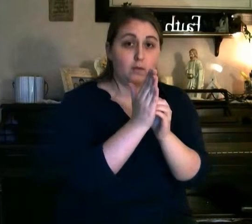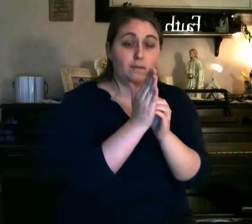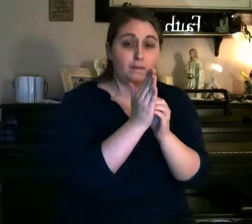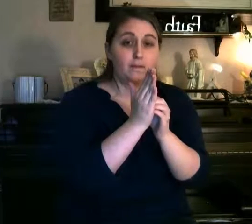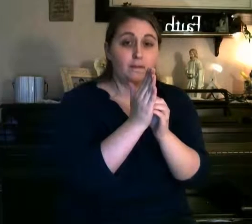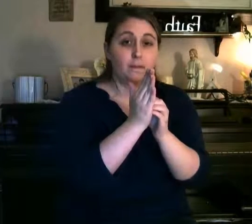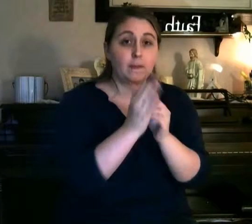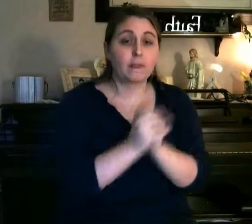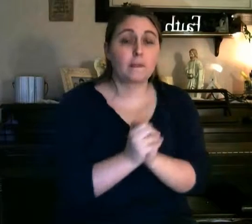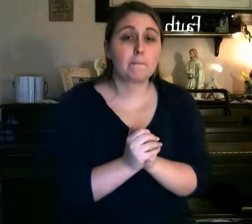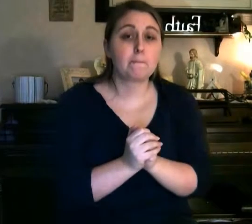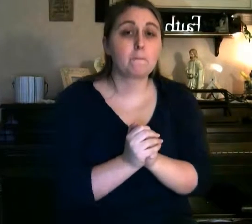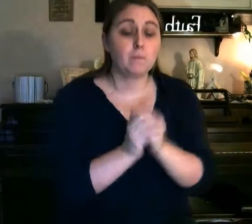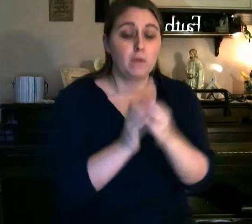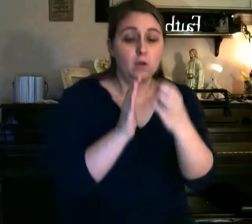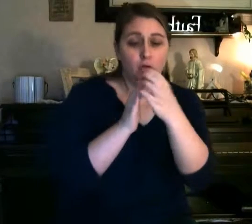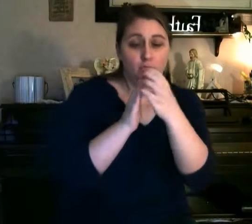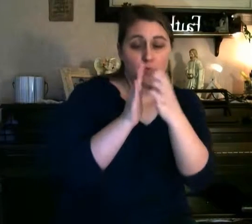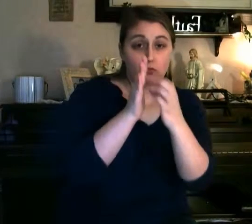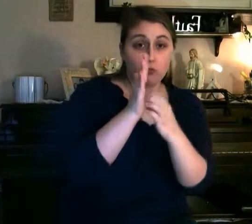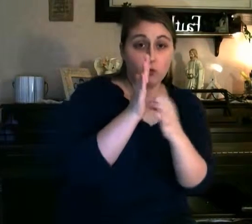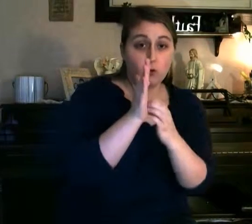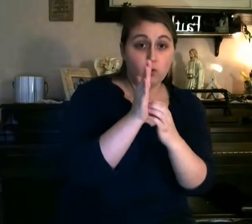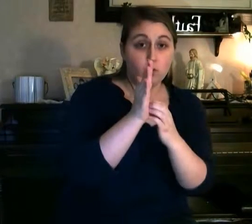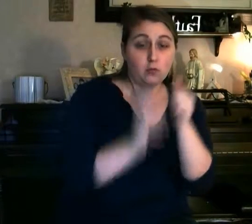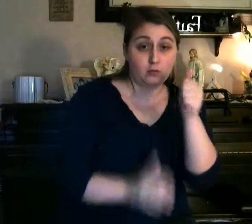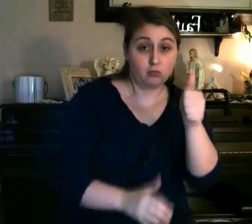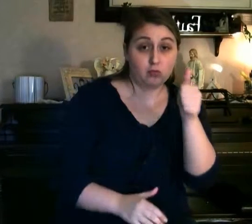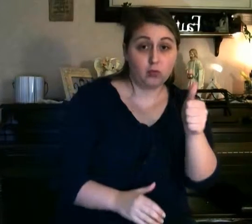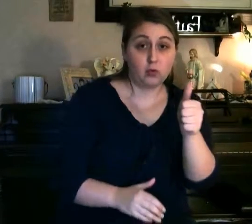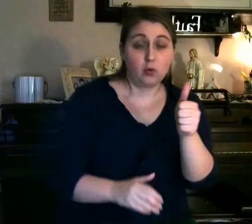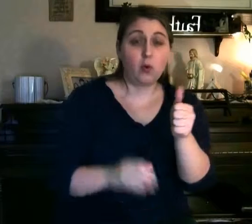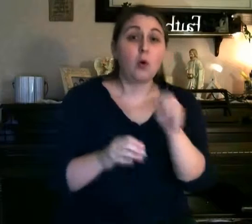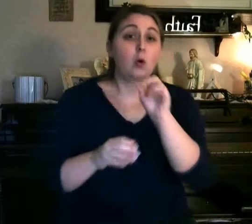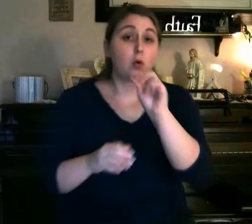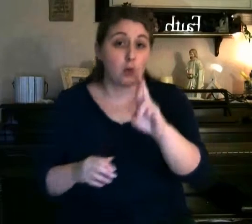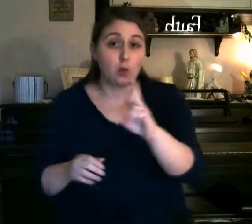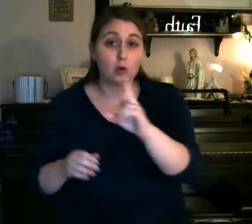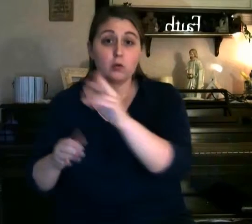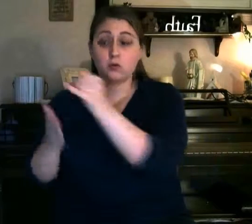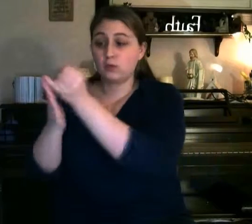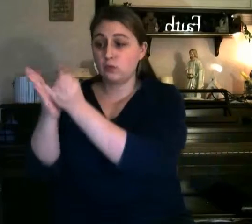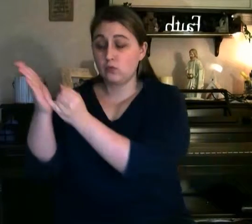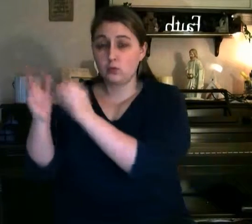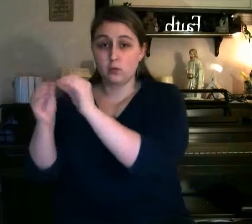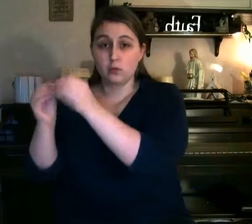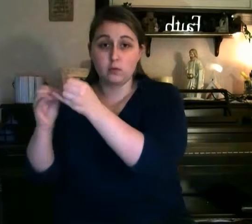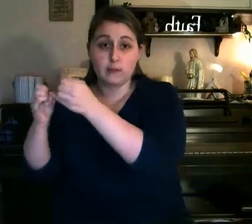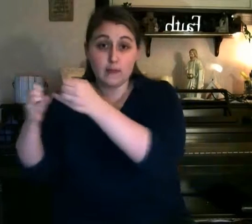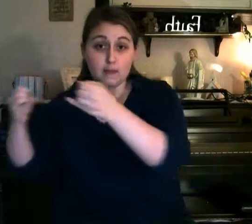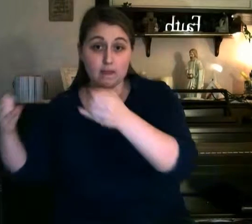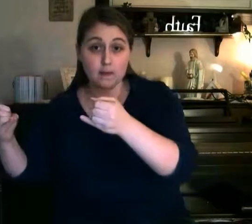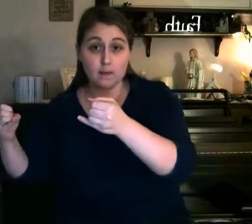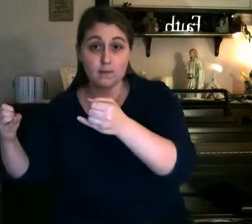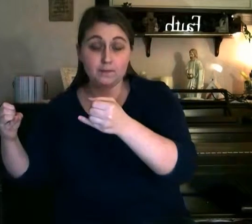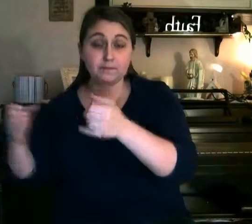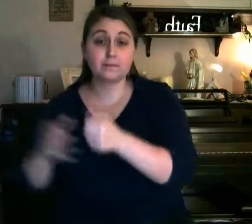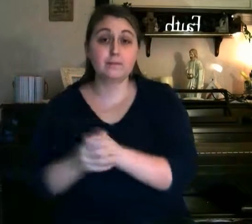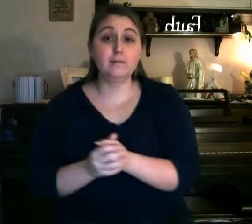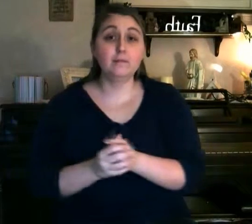problem right, you could draw the circles, or you could draw a number line like we did in this presentation. I think you might be ready